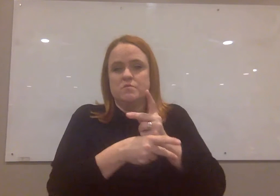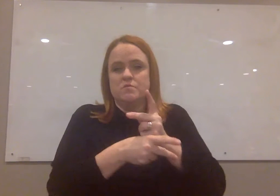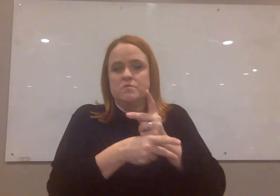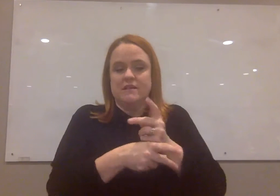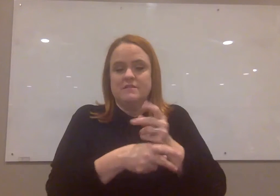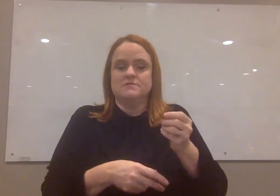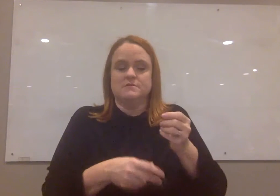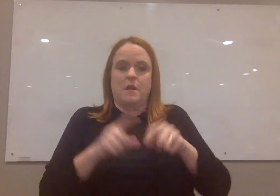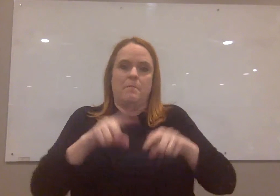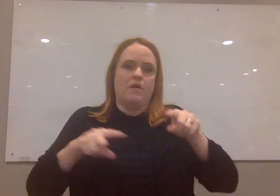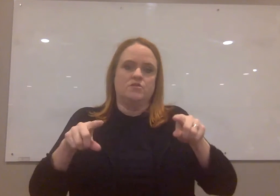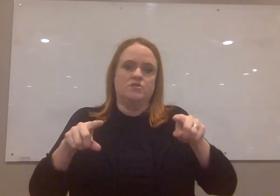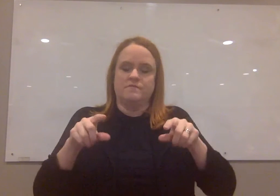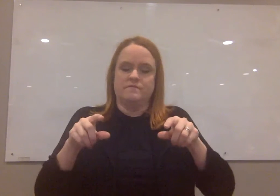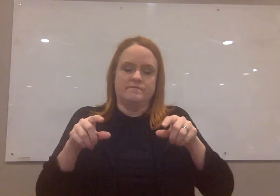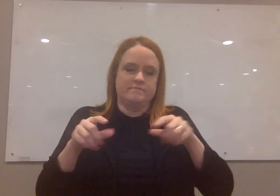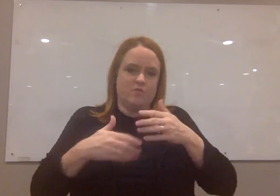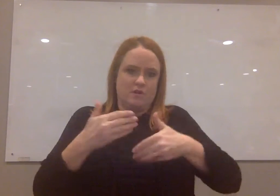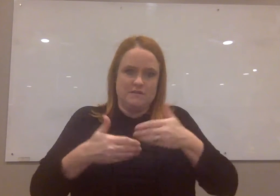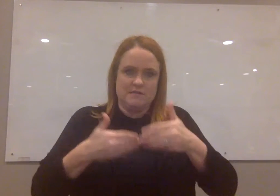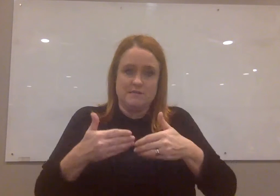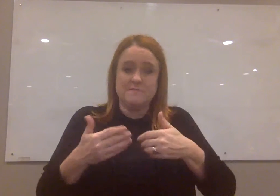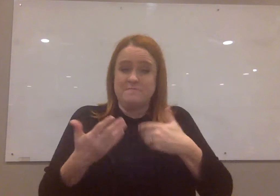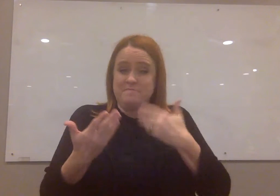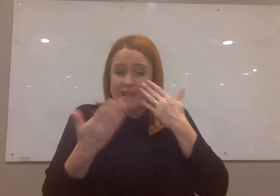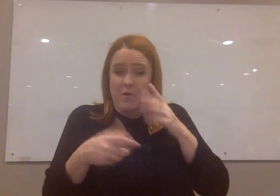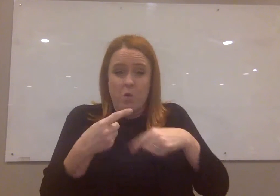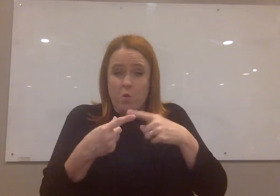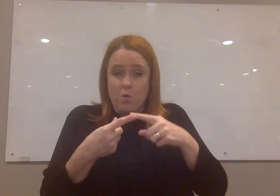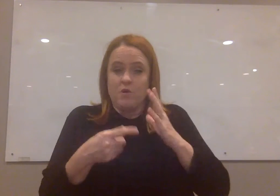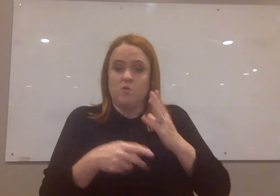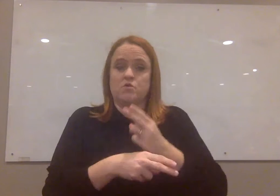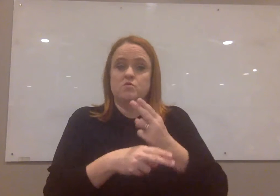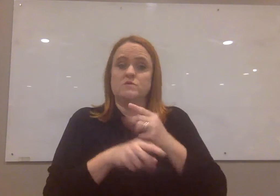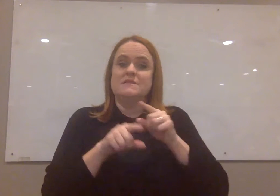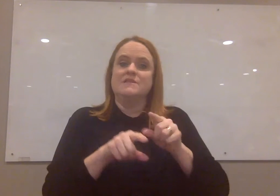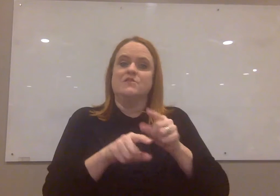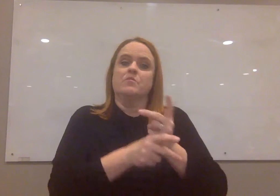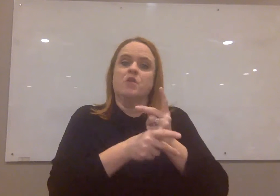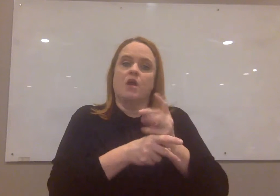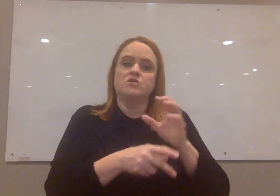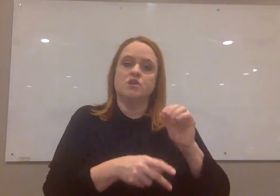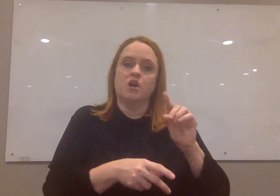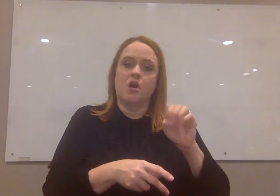up. I'm not sure when this would be used in production code, but it seems useful for maybe tiny scripts or something.